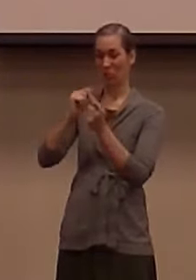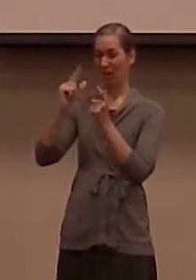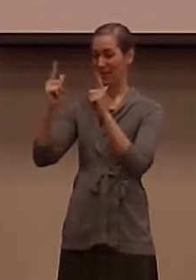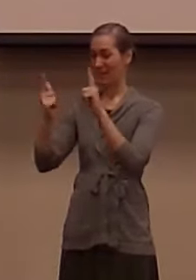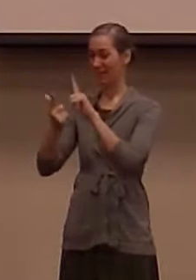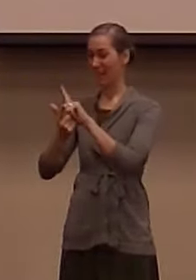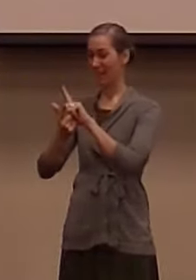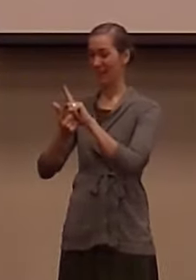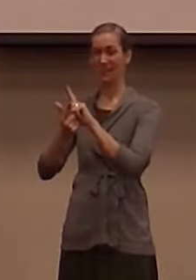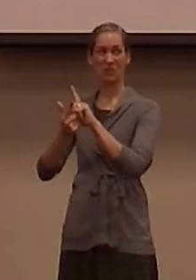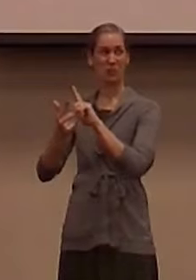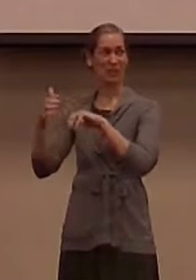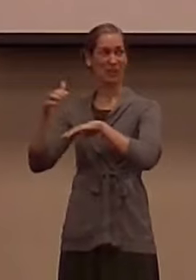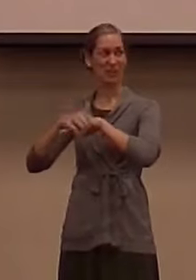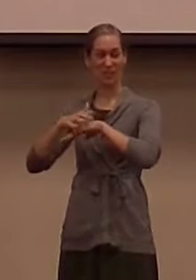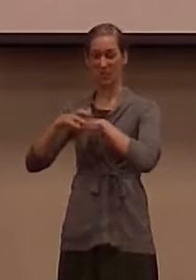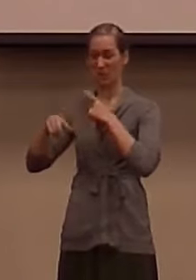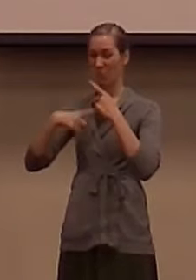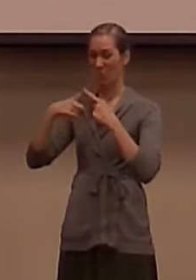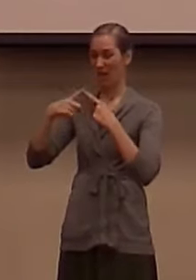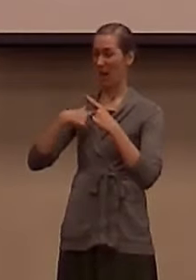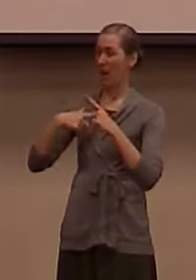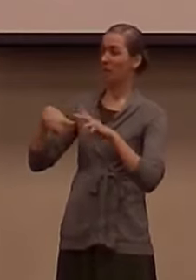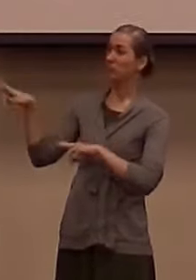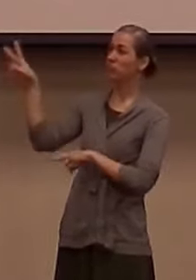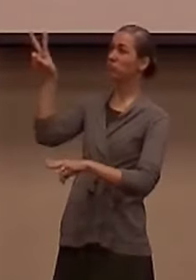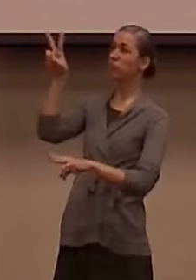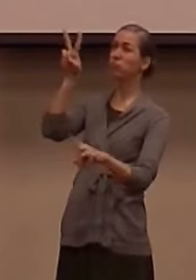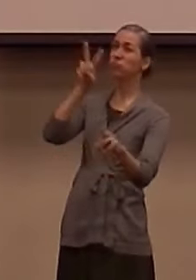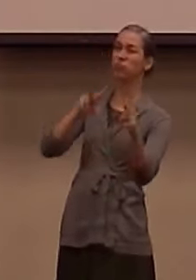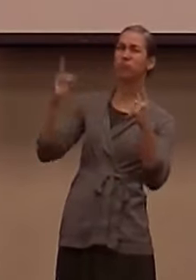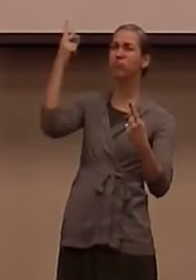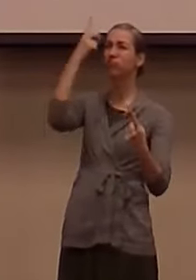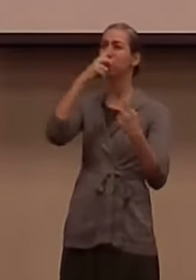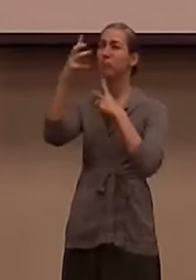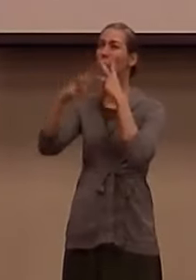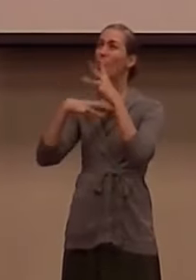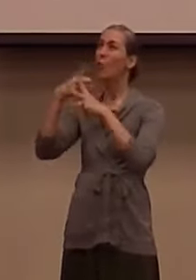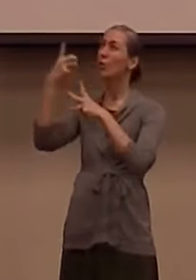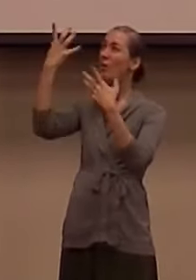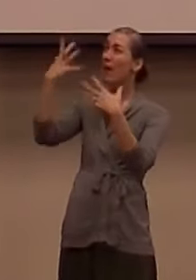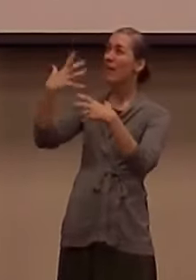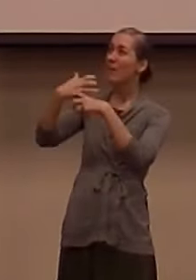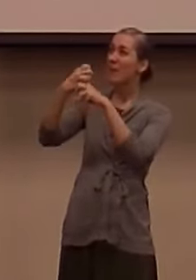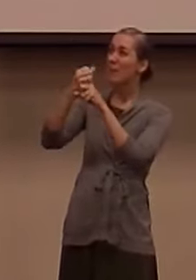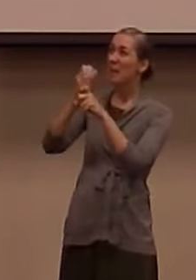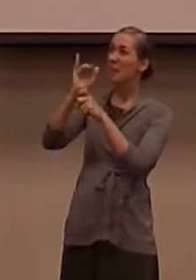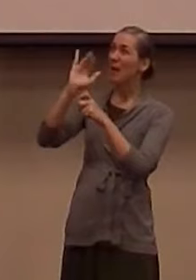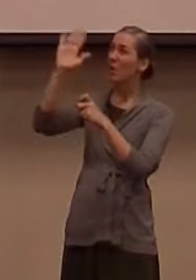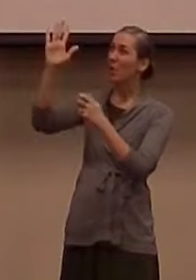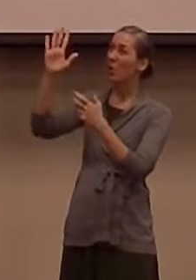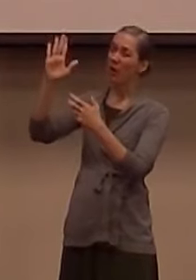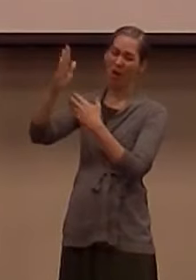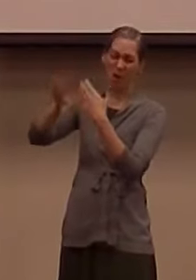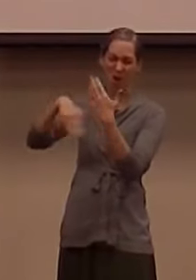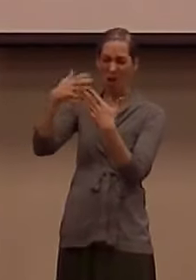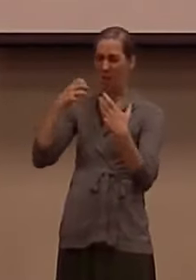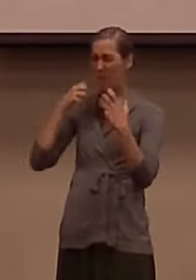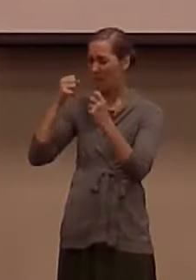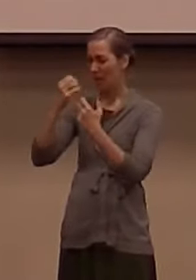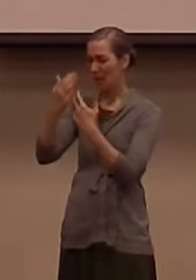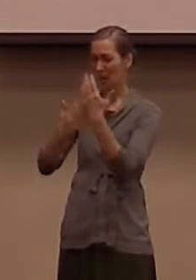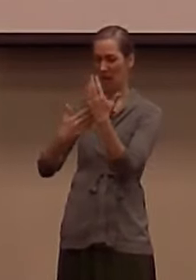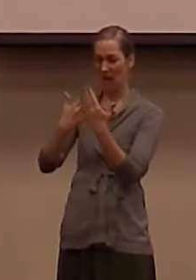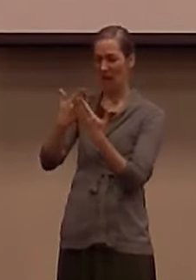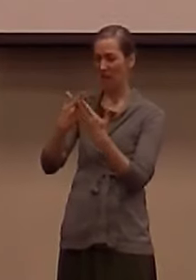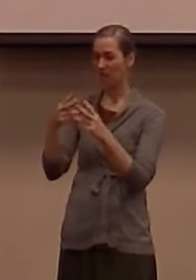when I the world consider, which thou hast made by thine almighty word, and